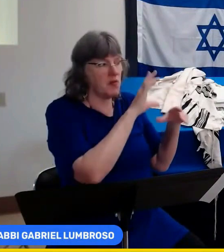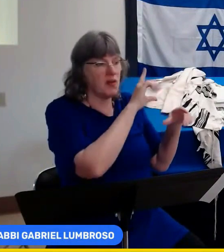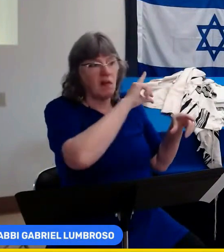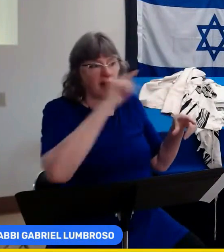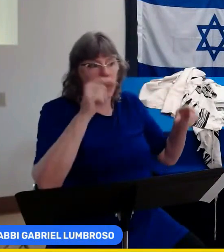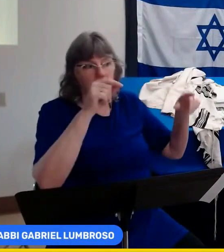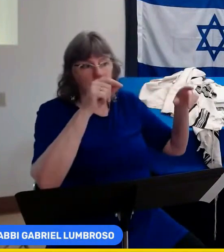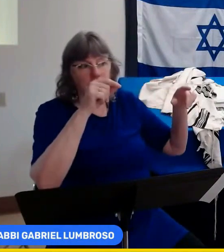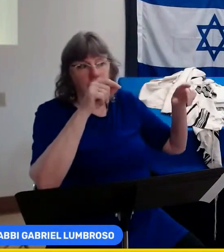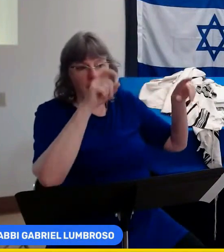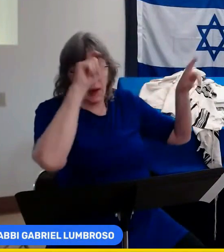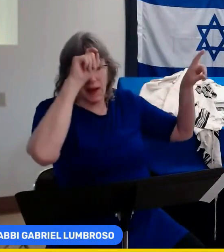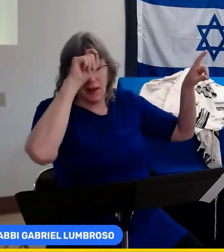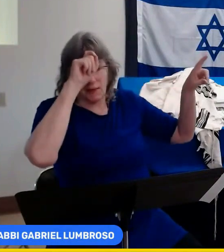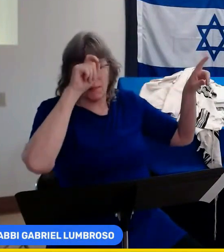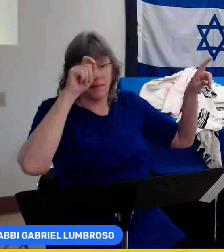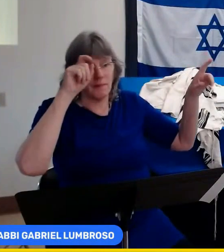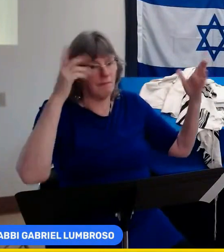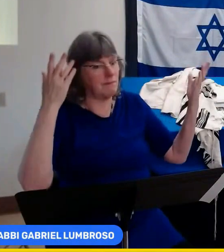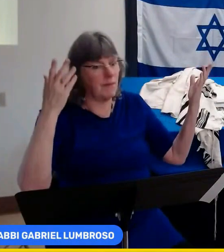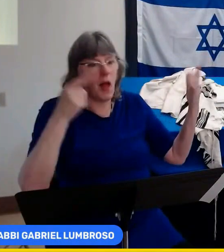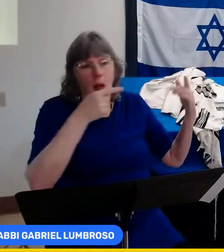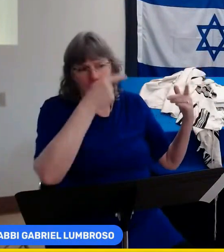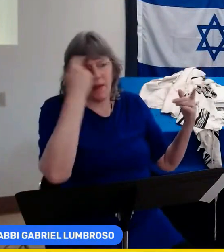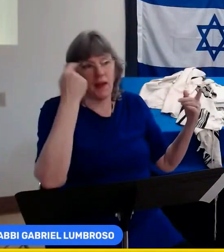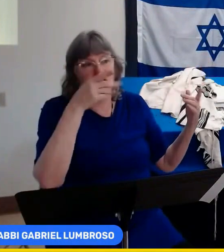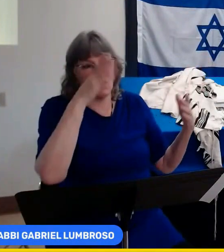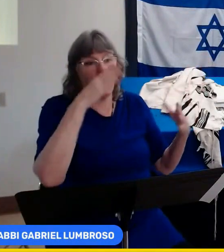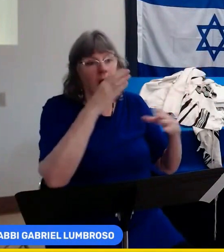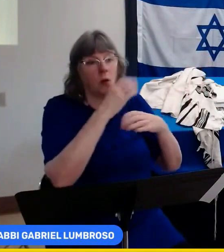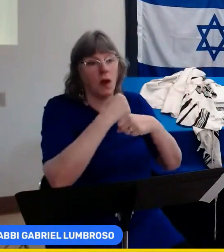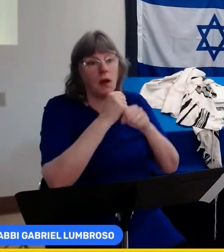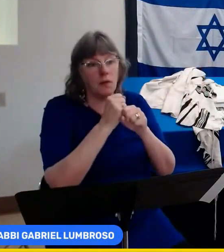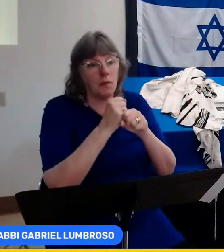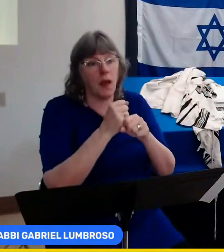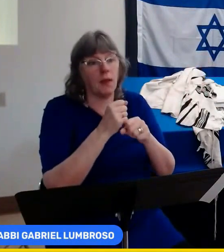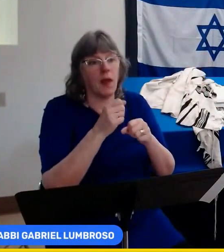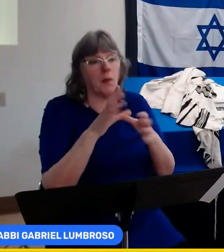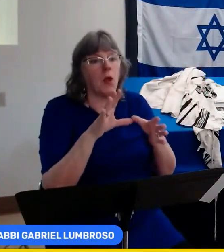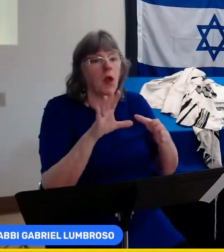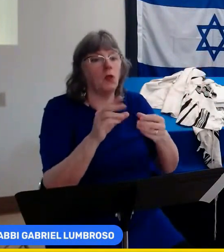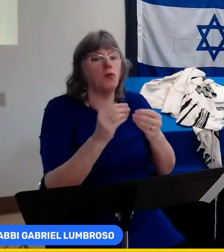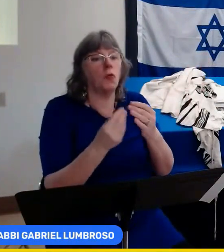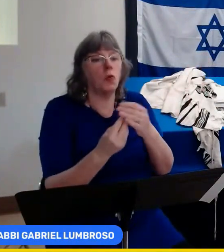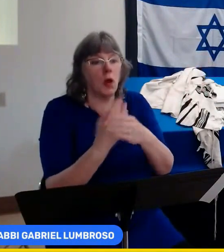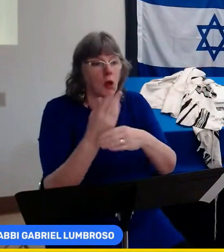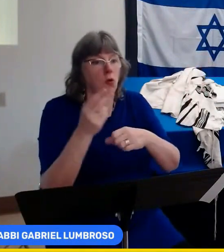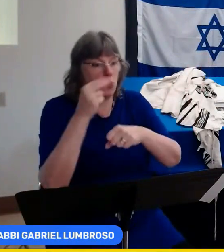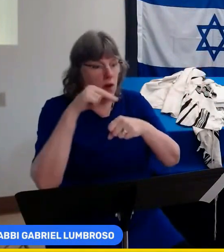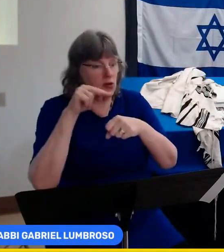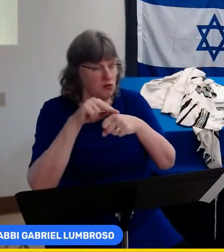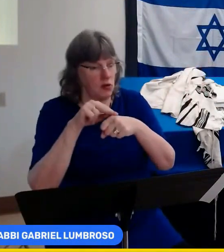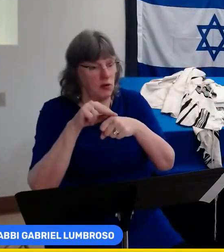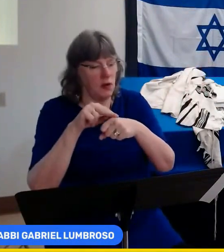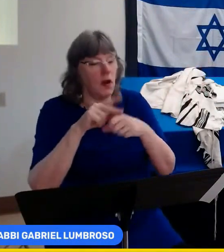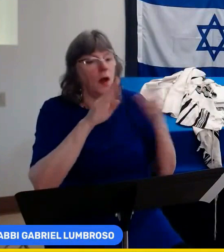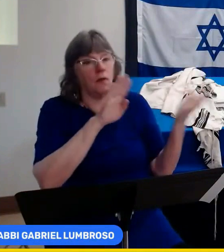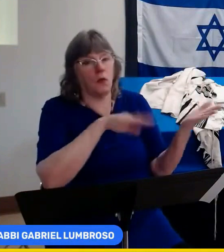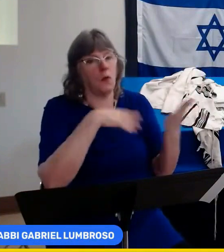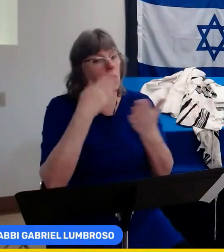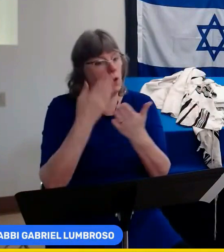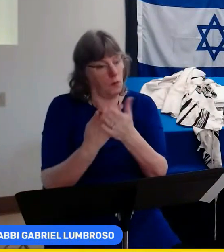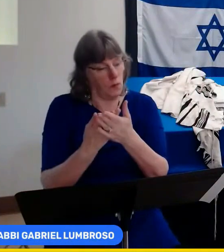They needed to learn the legislation of the kingdom. This legislation is found in the word of the